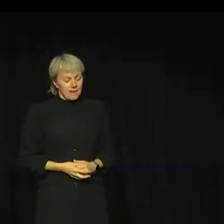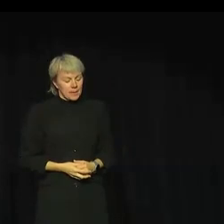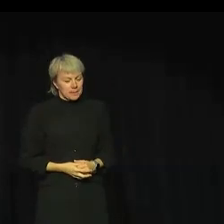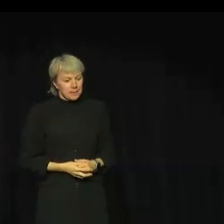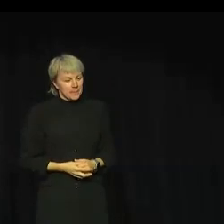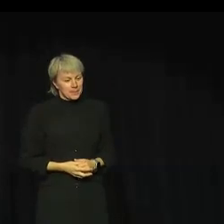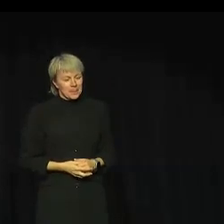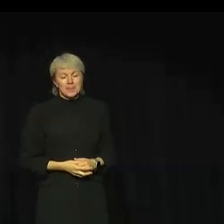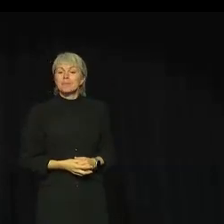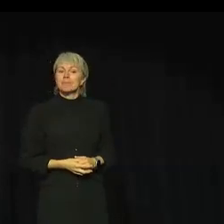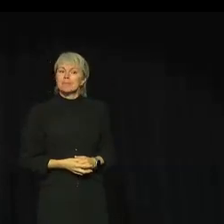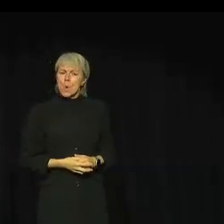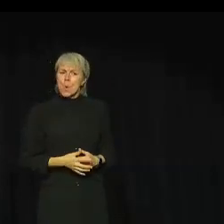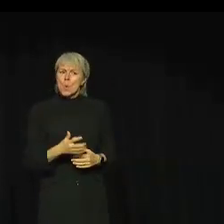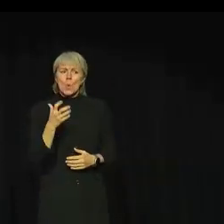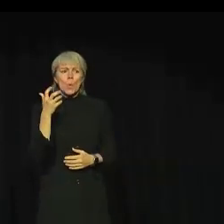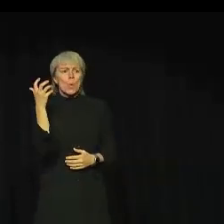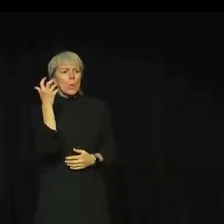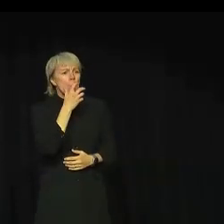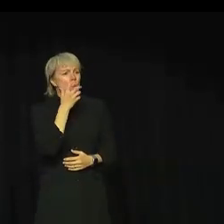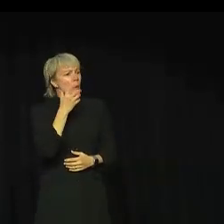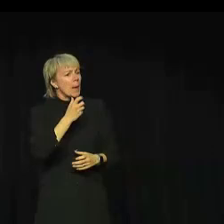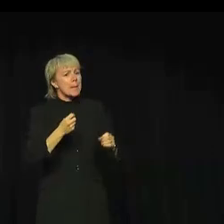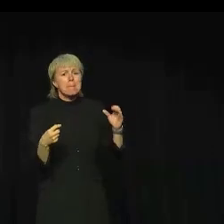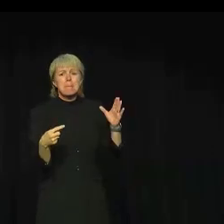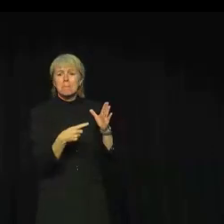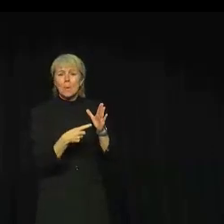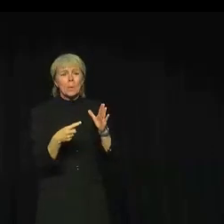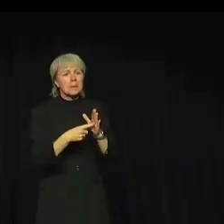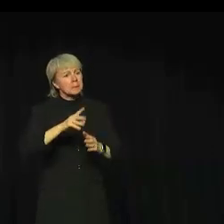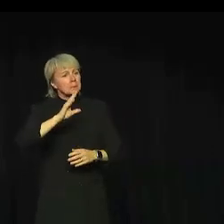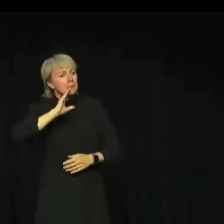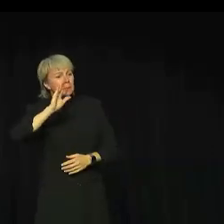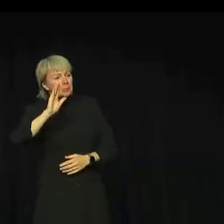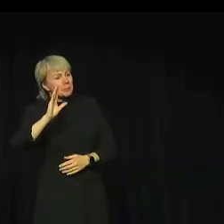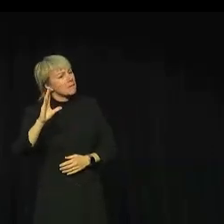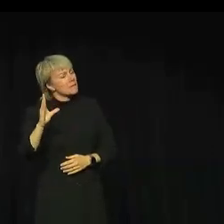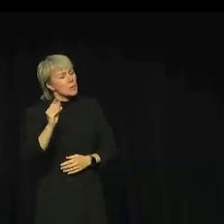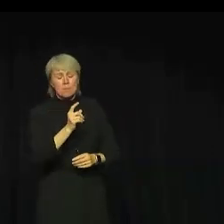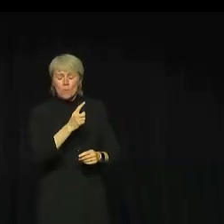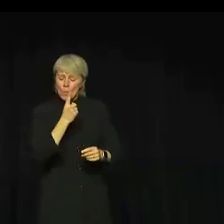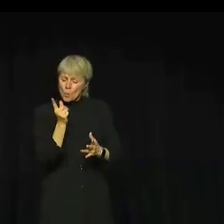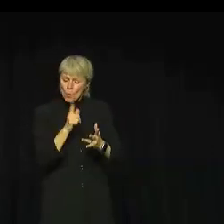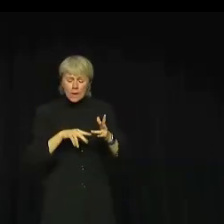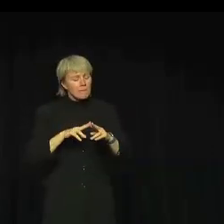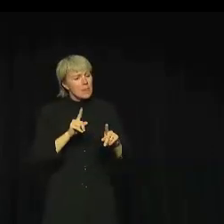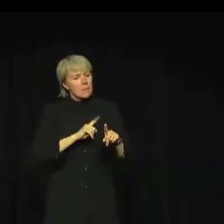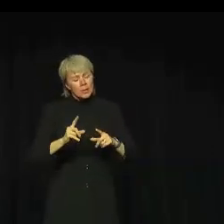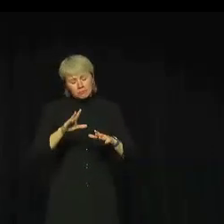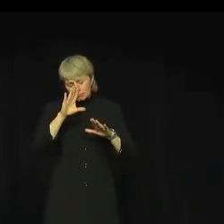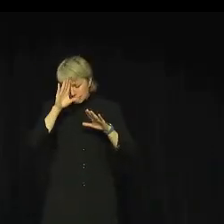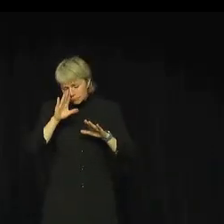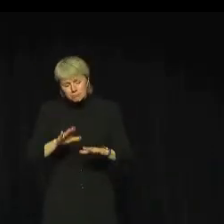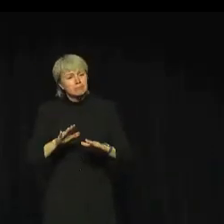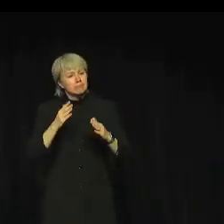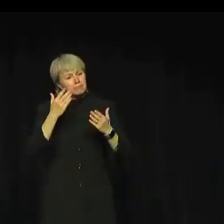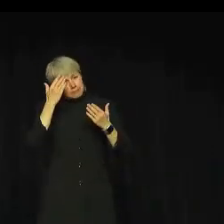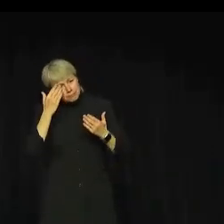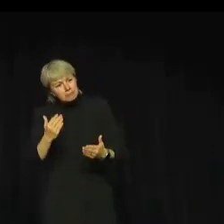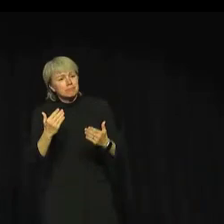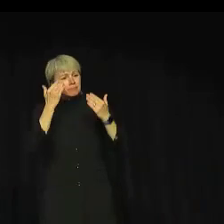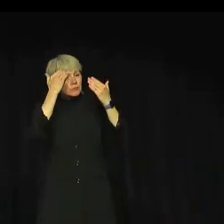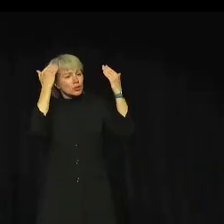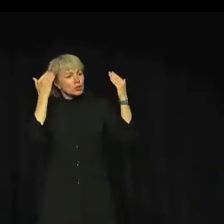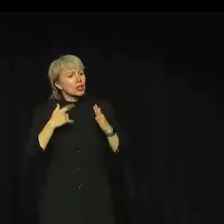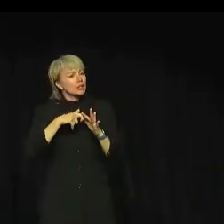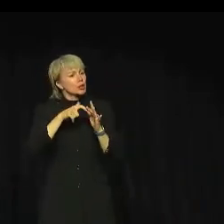How important to hear those words from one of Australia's most revered people, the Honourable Justice Michael Kirby, who